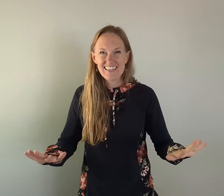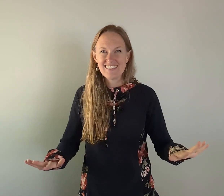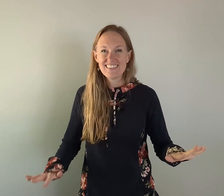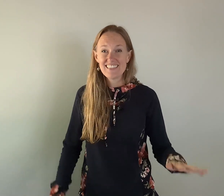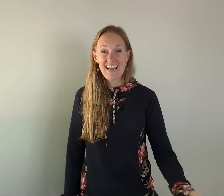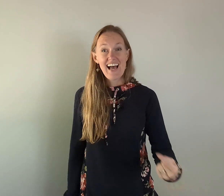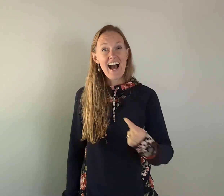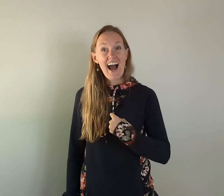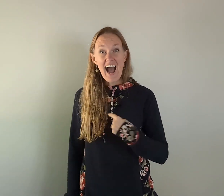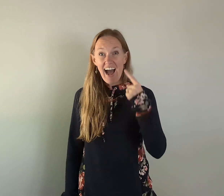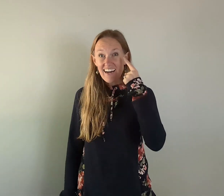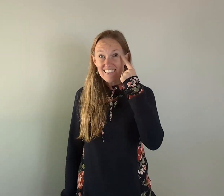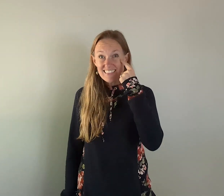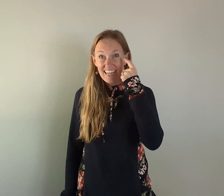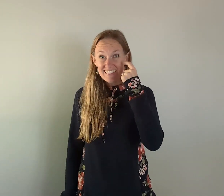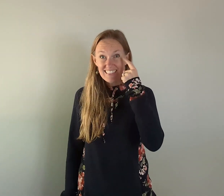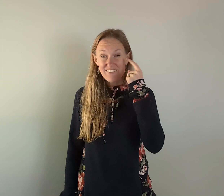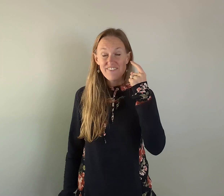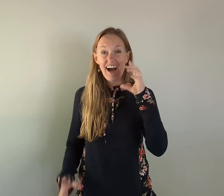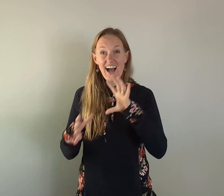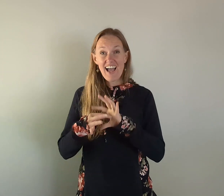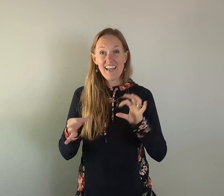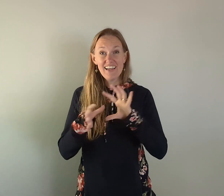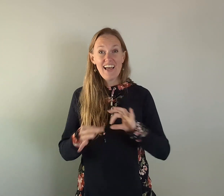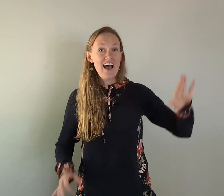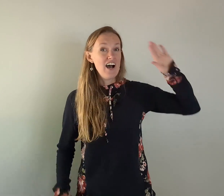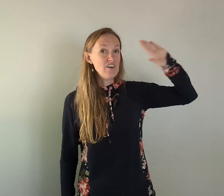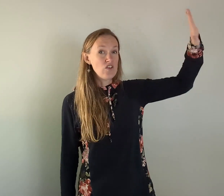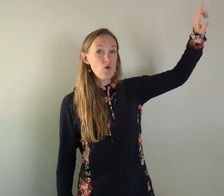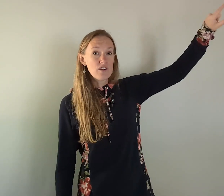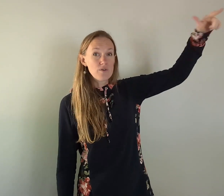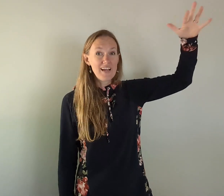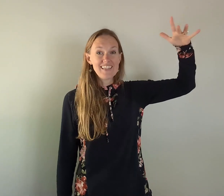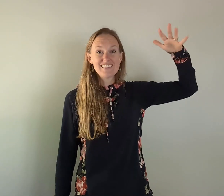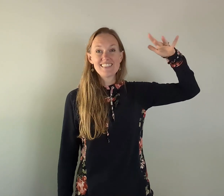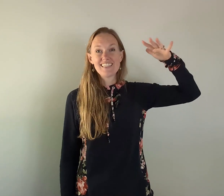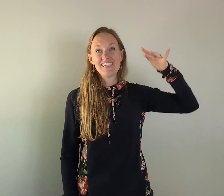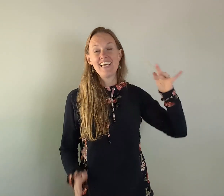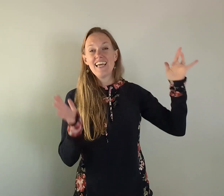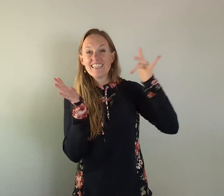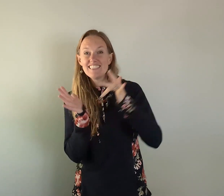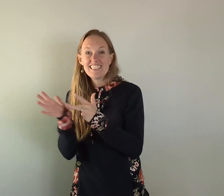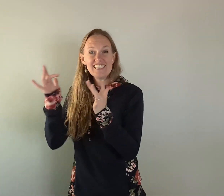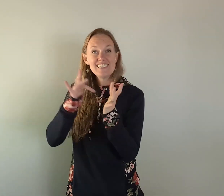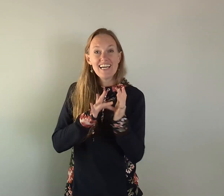silent. I'll testify of your grace.